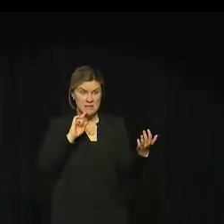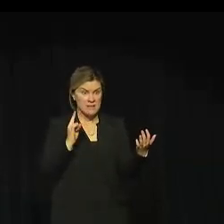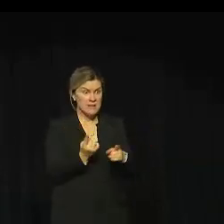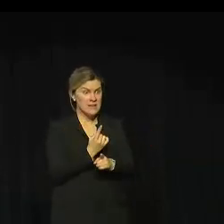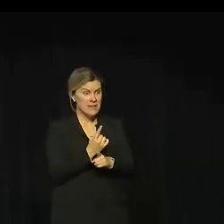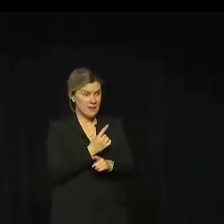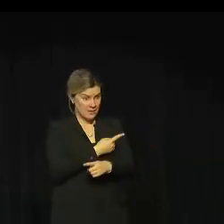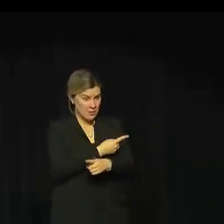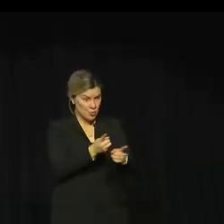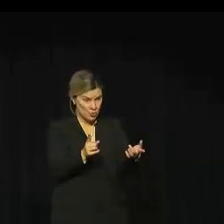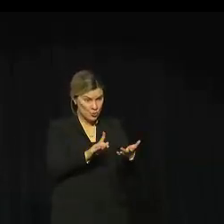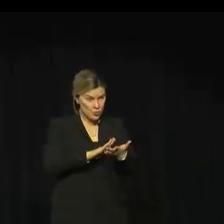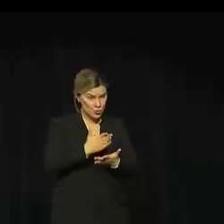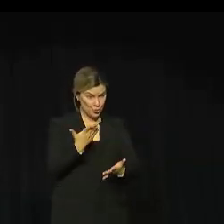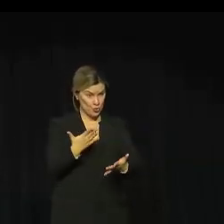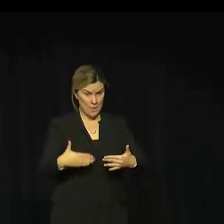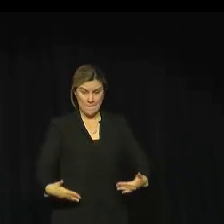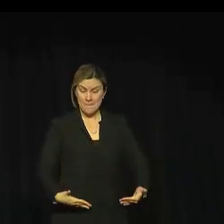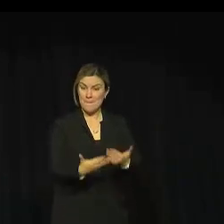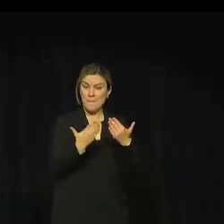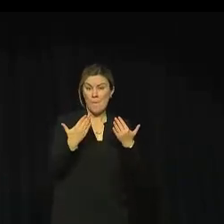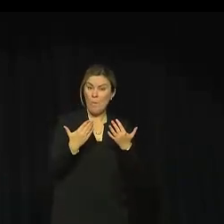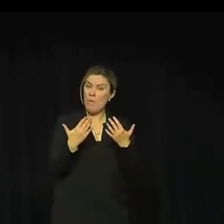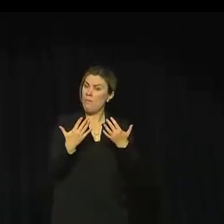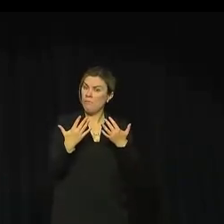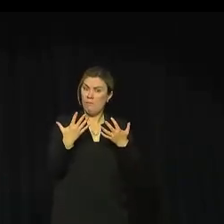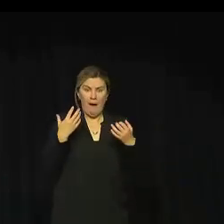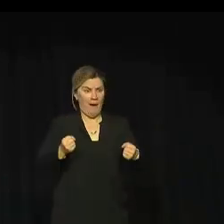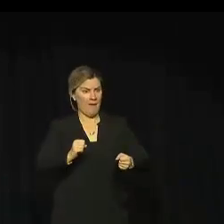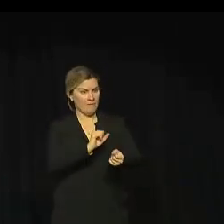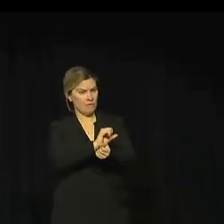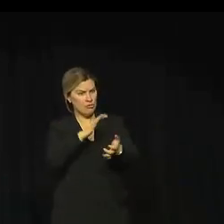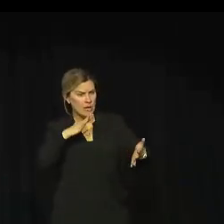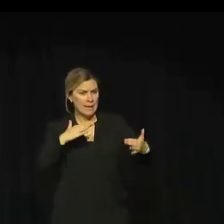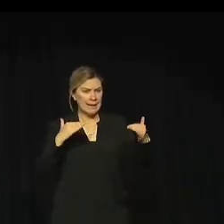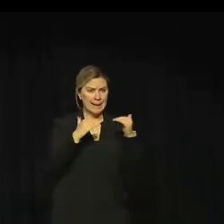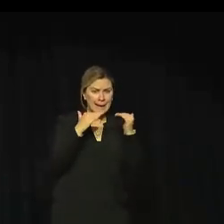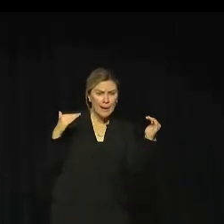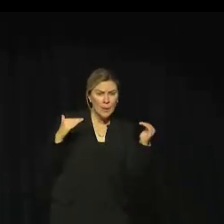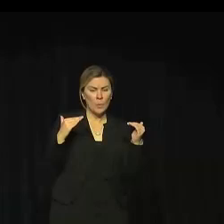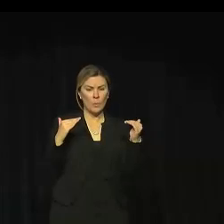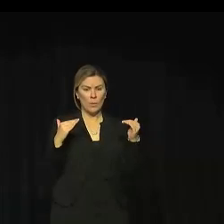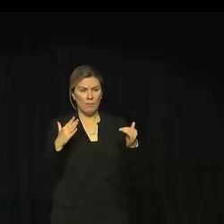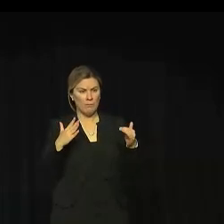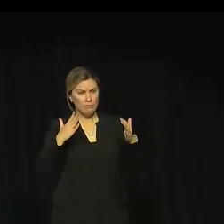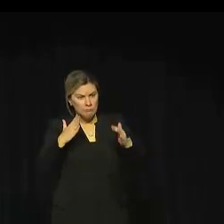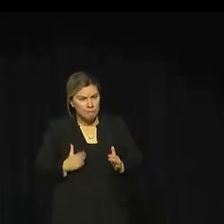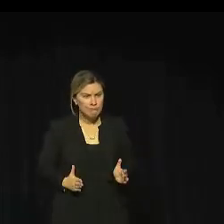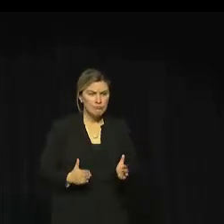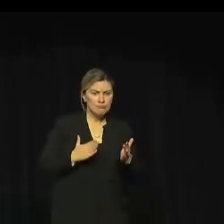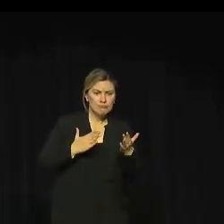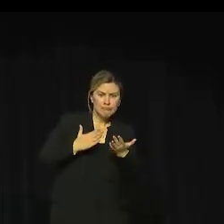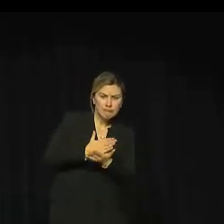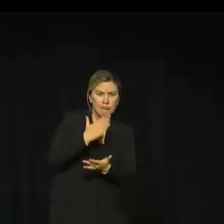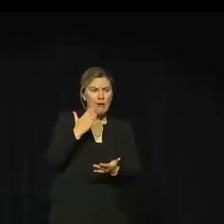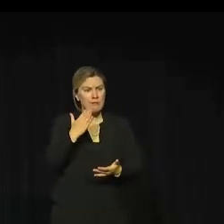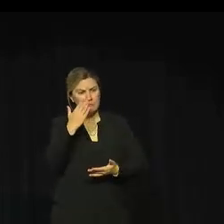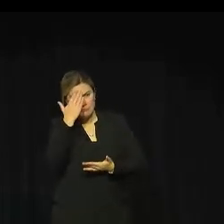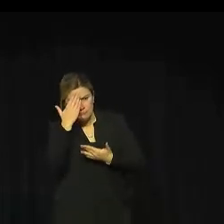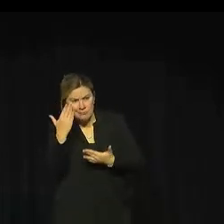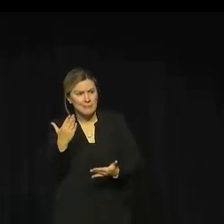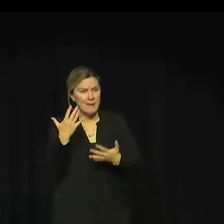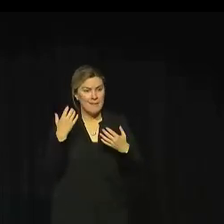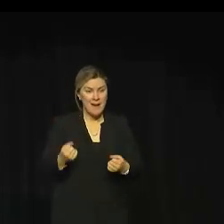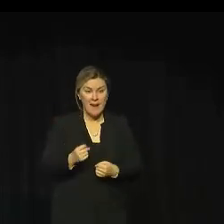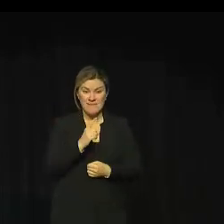born free and equal in dignity and rights. This is a big mistake. It's a mistake mainly by religions, but